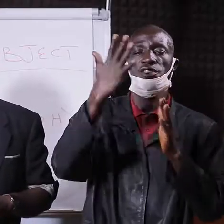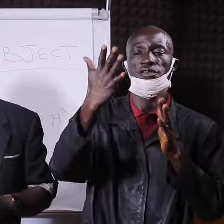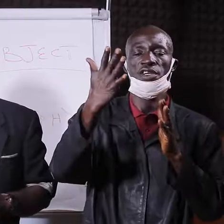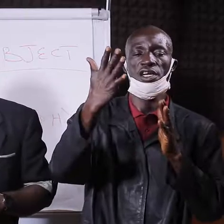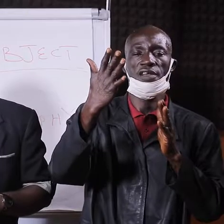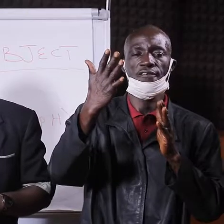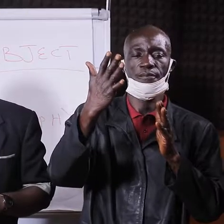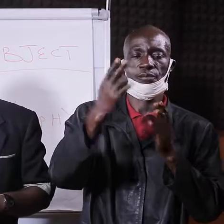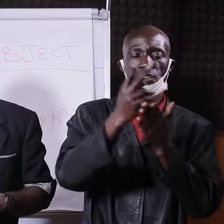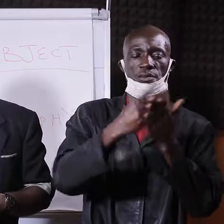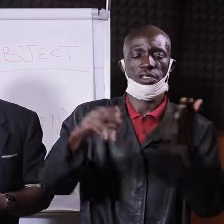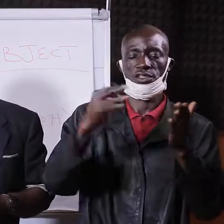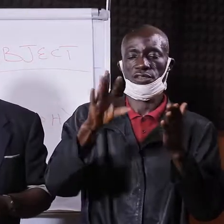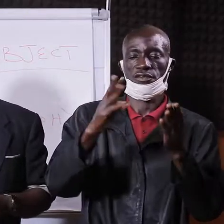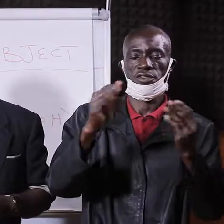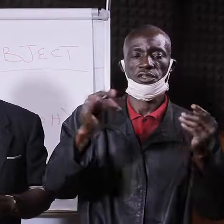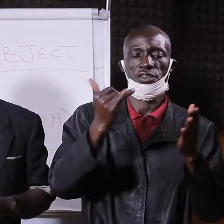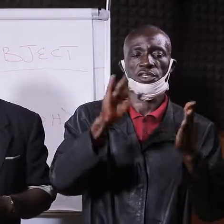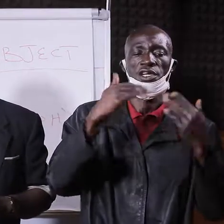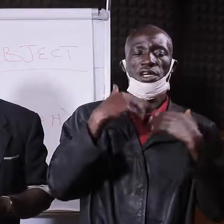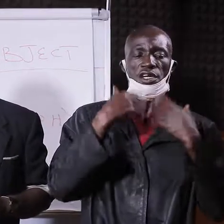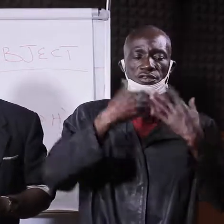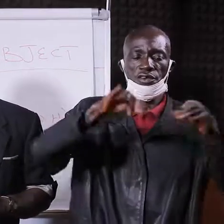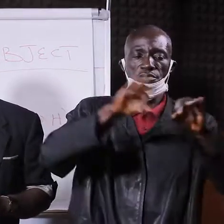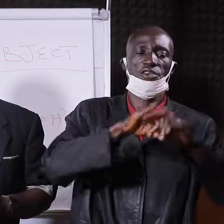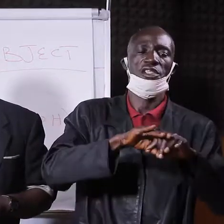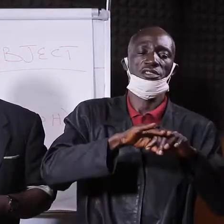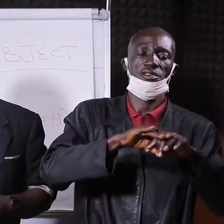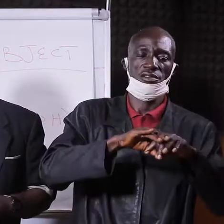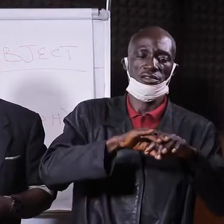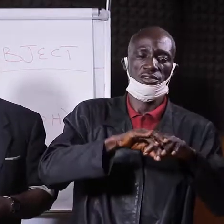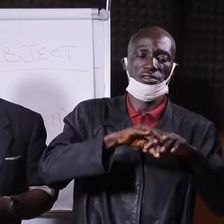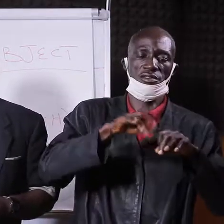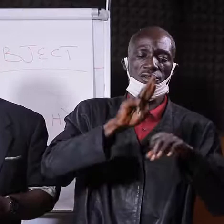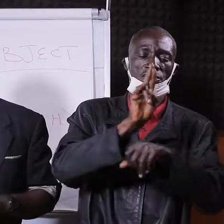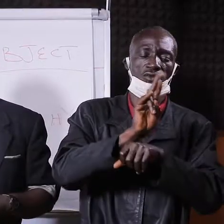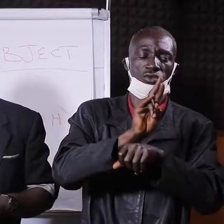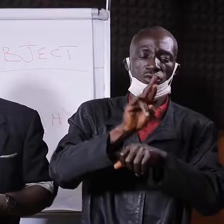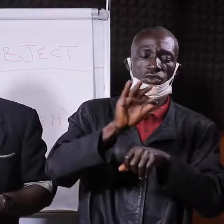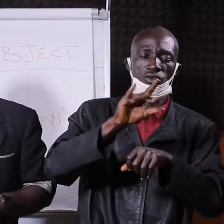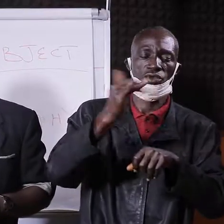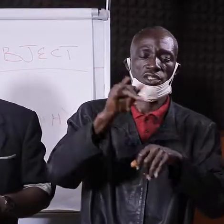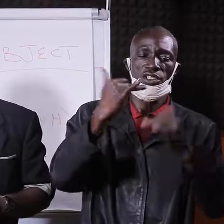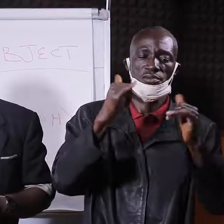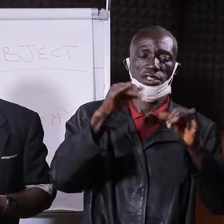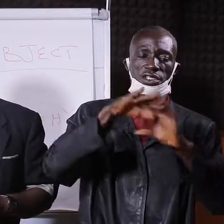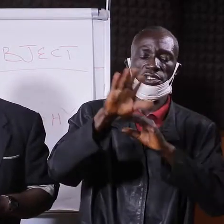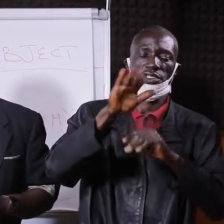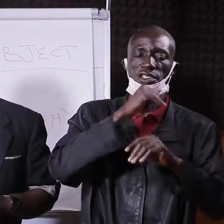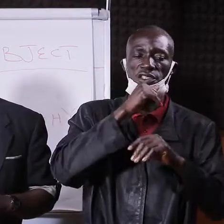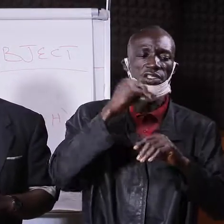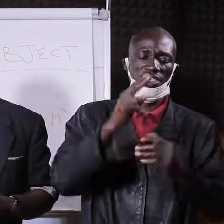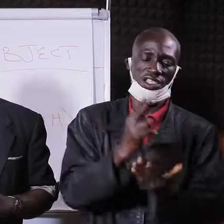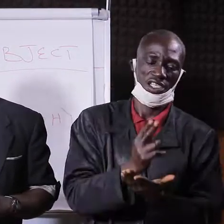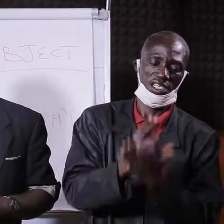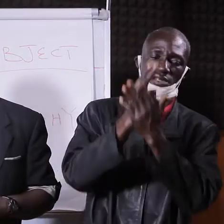major components, they have a very important role they play on agriculture. And